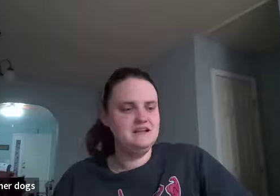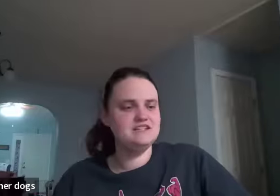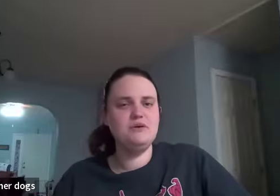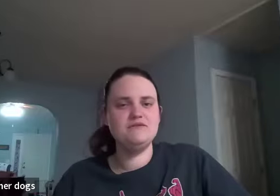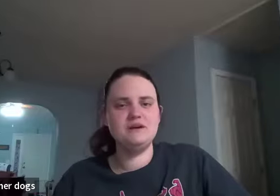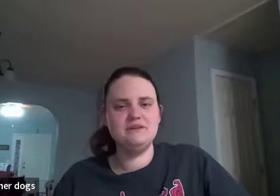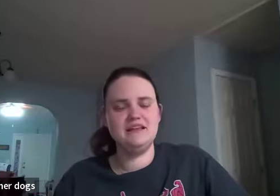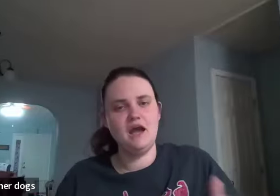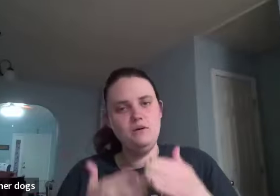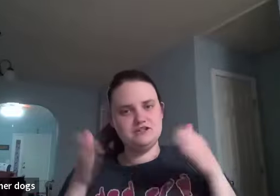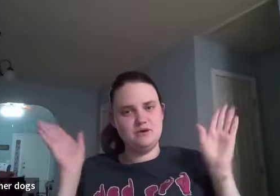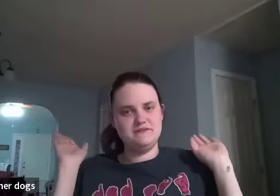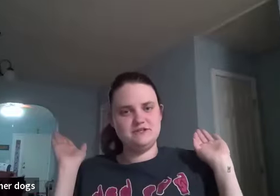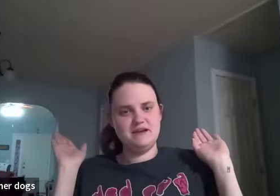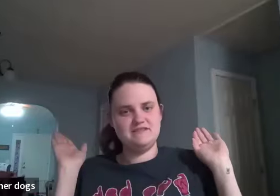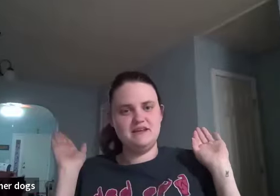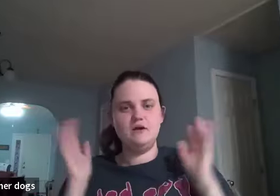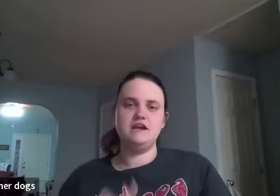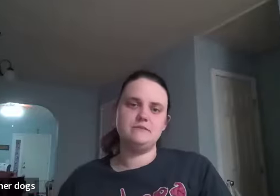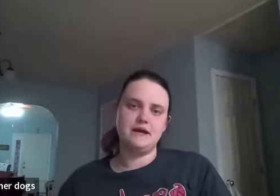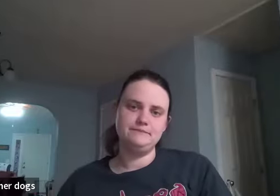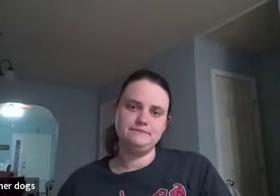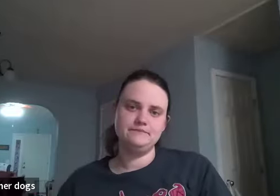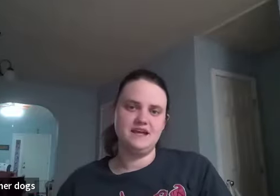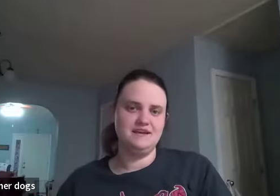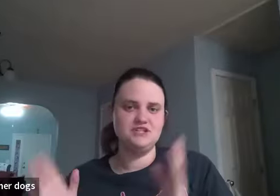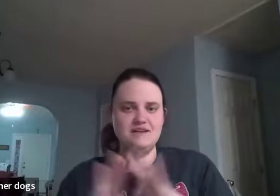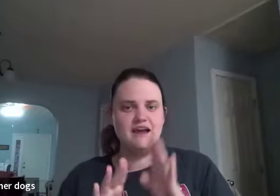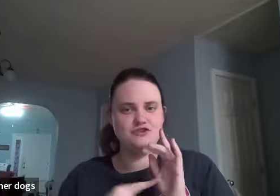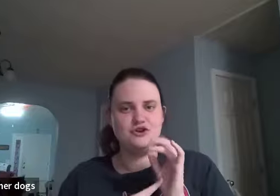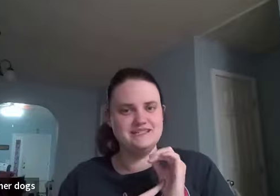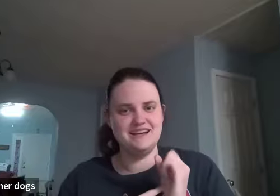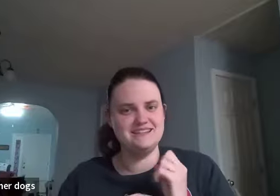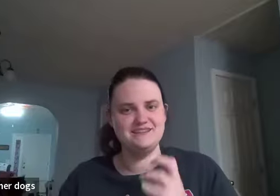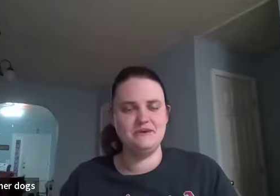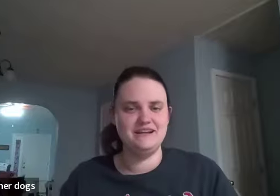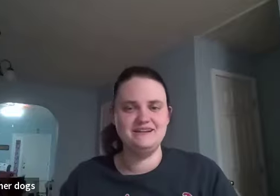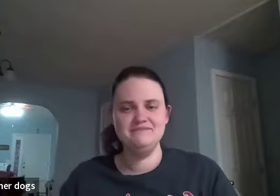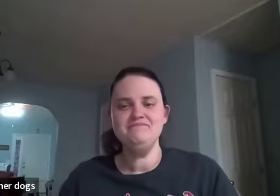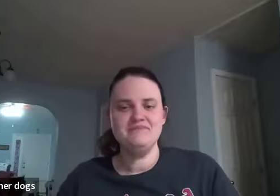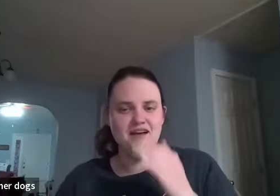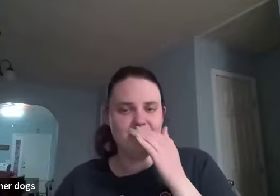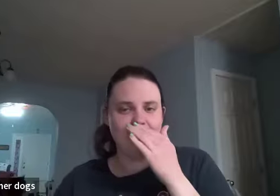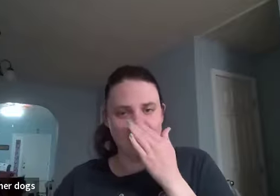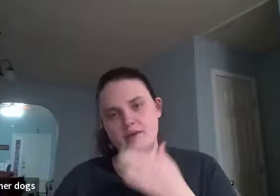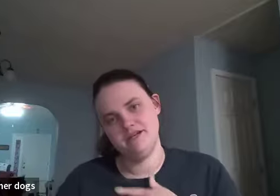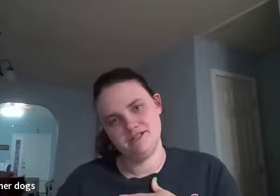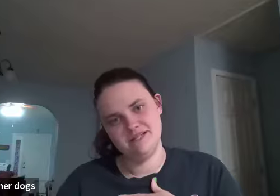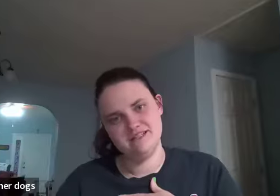Because I don't ever want to be like, oh, here's open for space, and then, okay, never mind. Like done after 30 seconds of waiting. I'm not patient myself